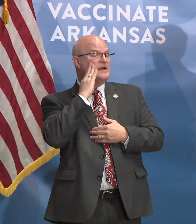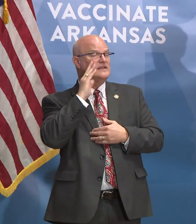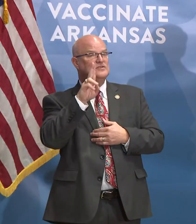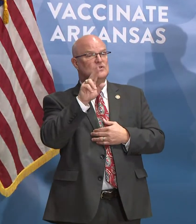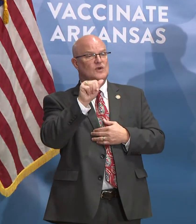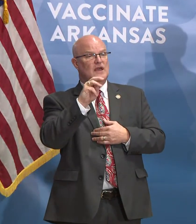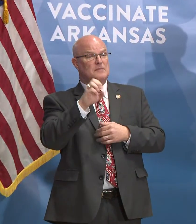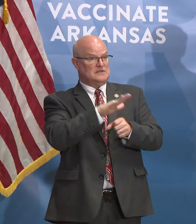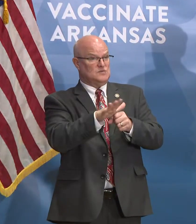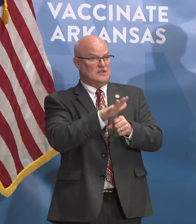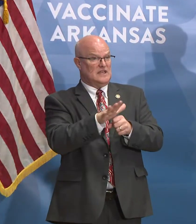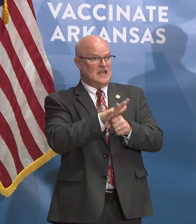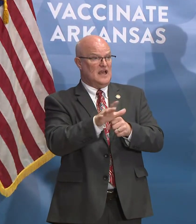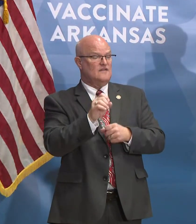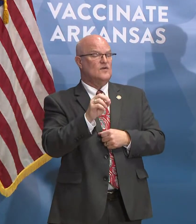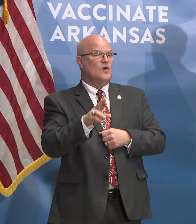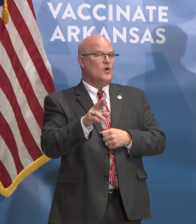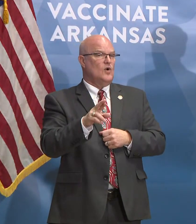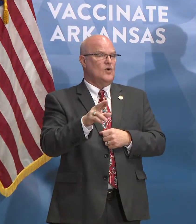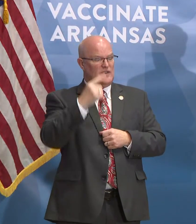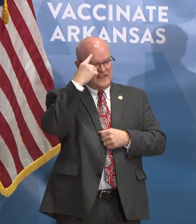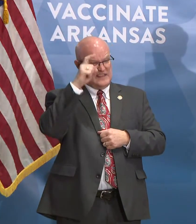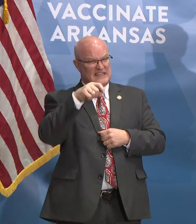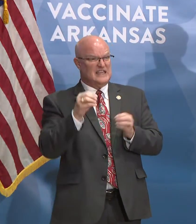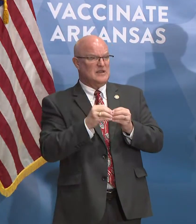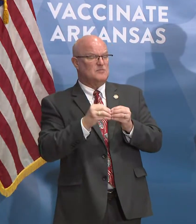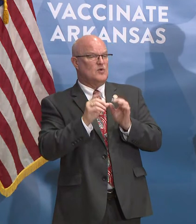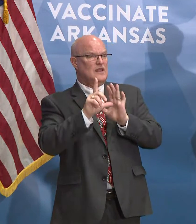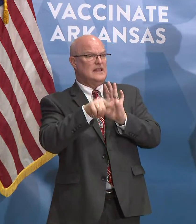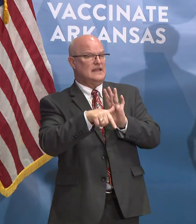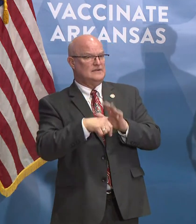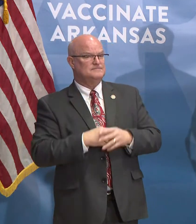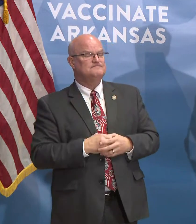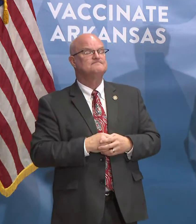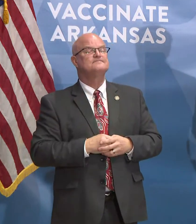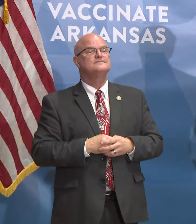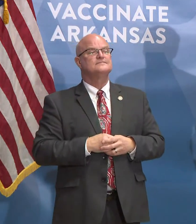be enough, or do you anticipate needing to do more to open more hospital beds?